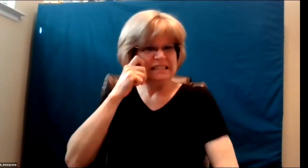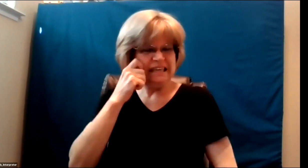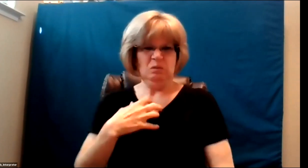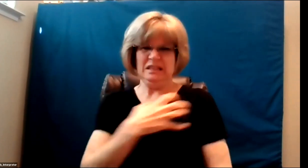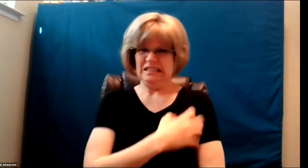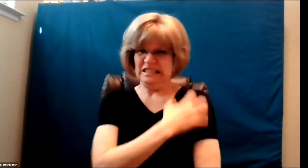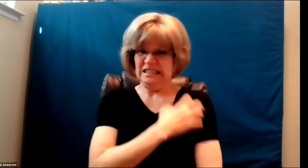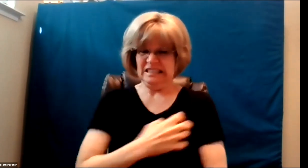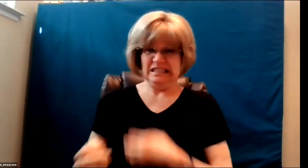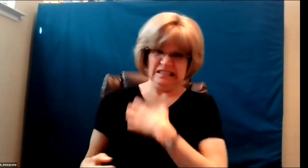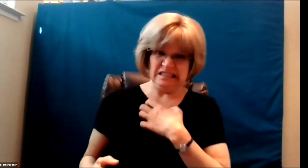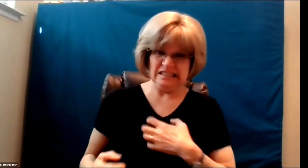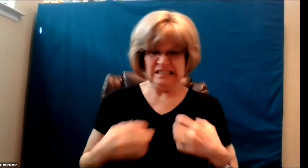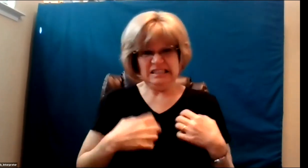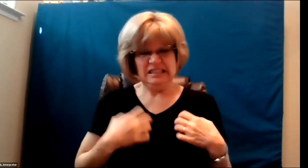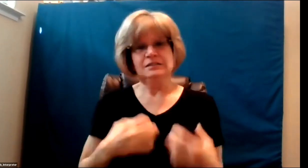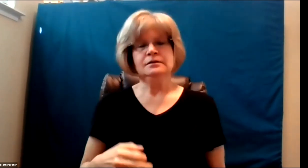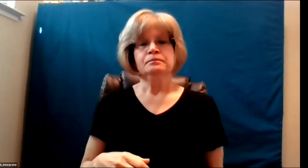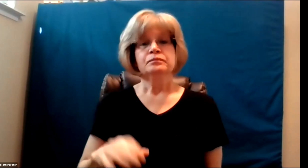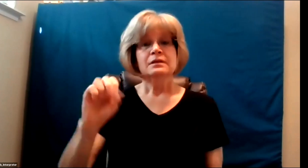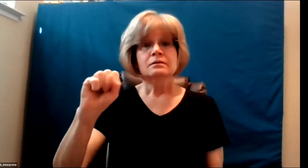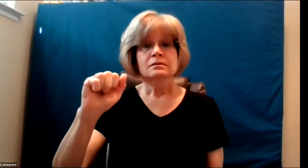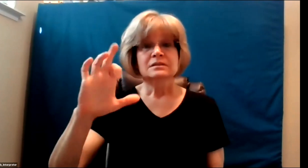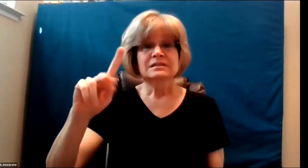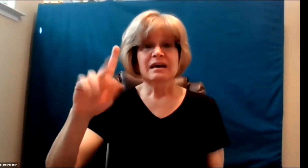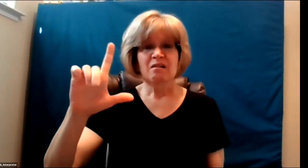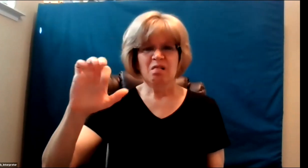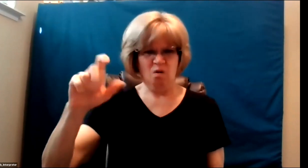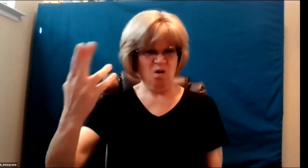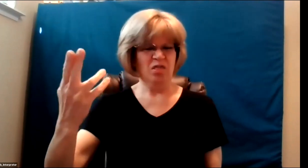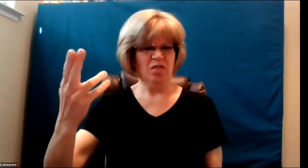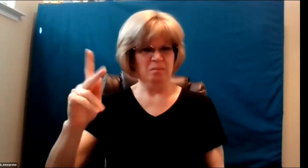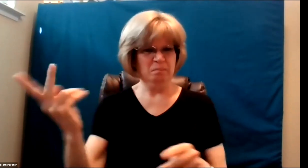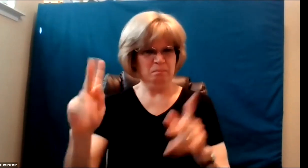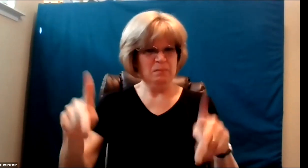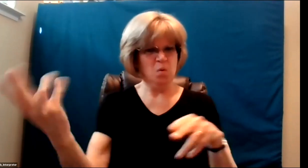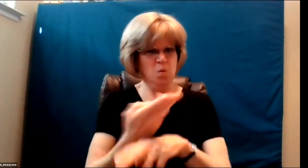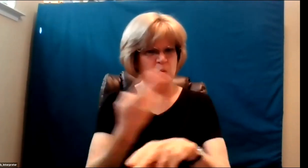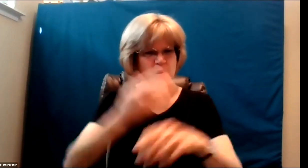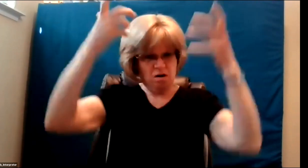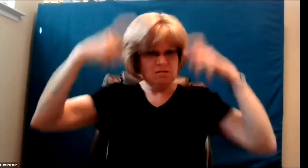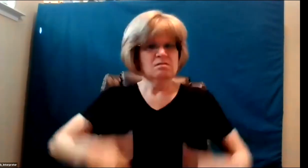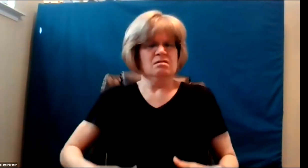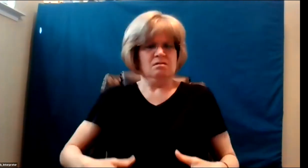skin. Sackcloth would make people feel itchy and uncomfortable.